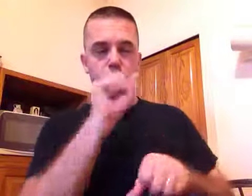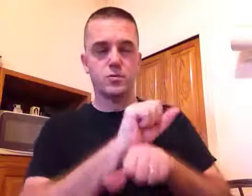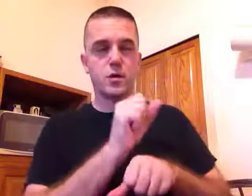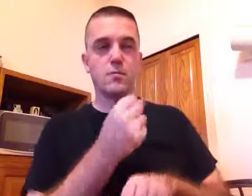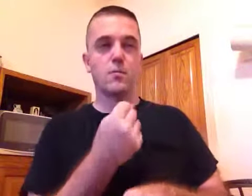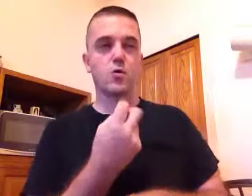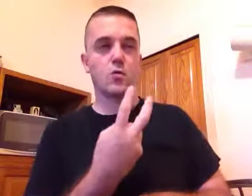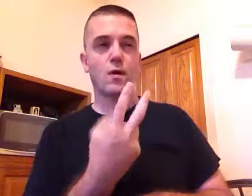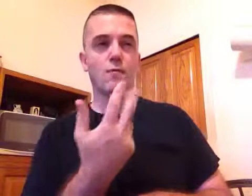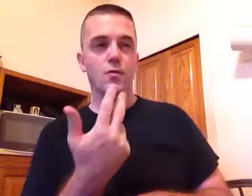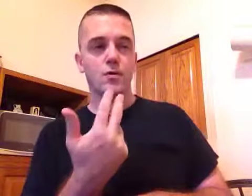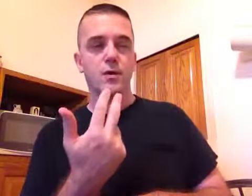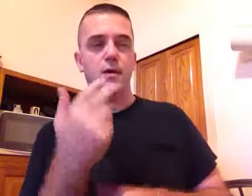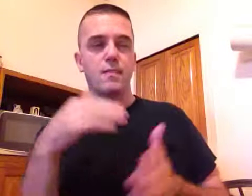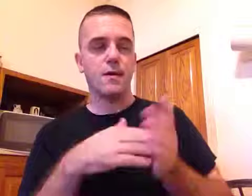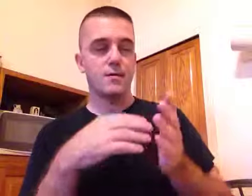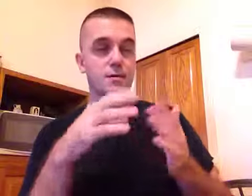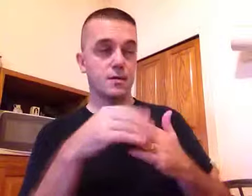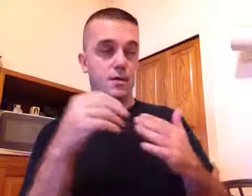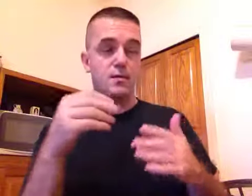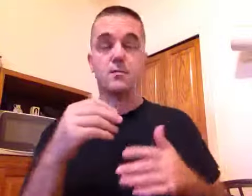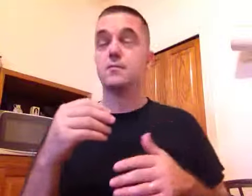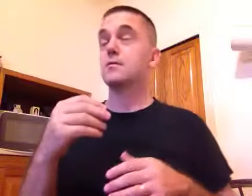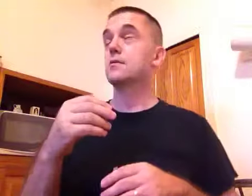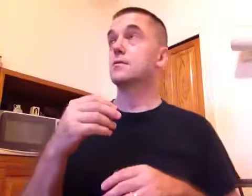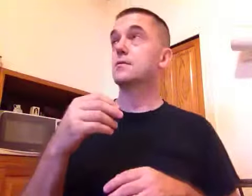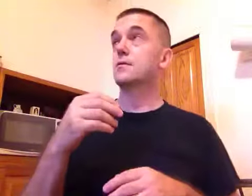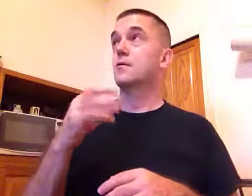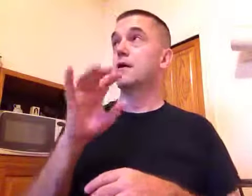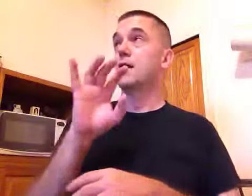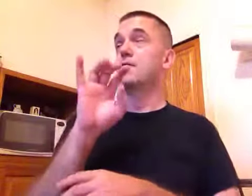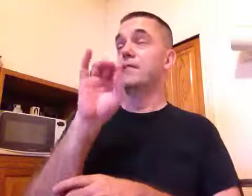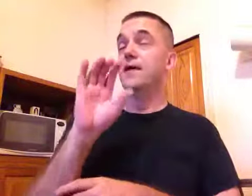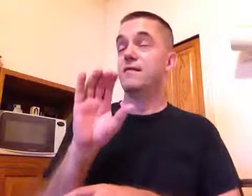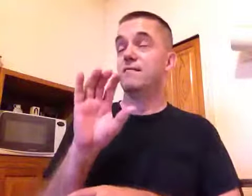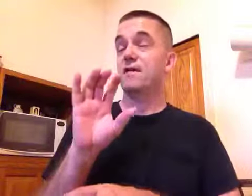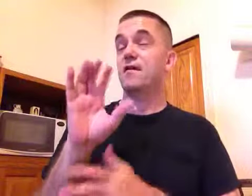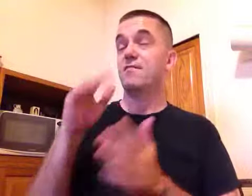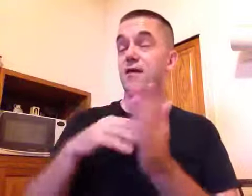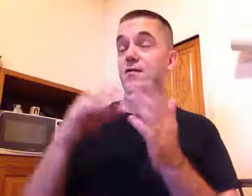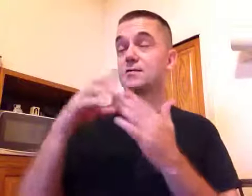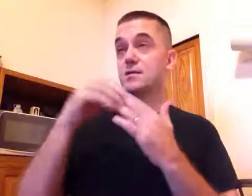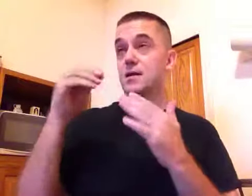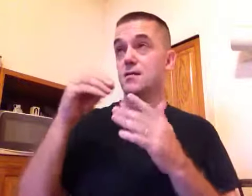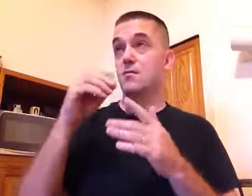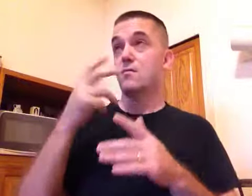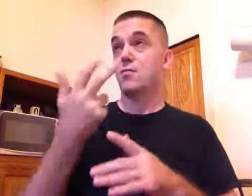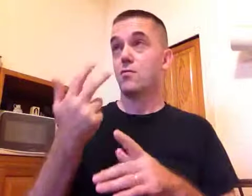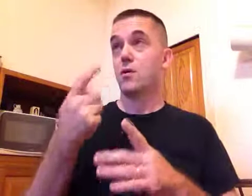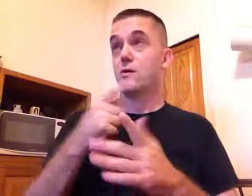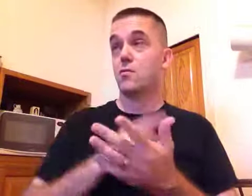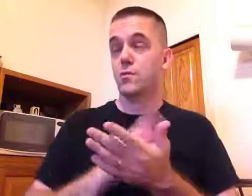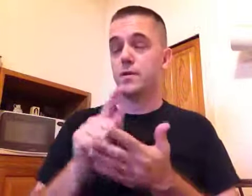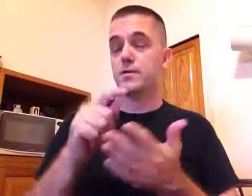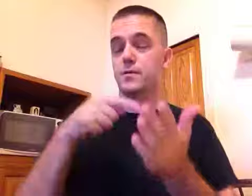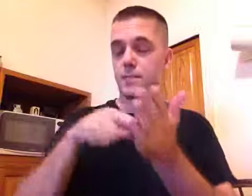$12,000-$13,000. Okay, all right. And so I had an $85,000 income, and it's 13 weeks of pay. Right. So you're going to